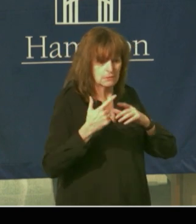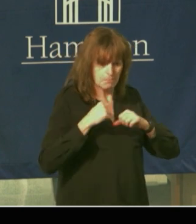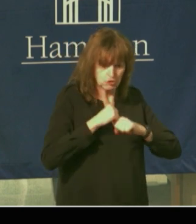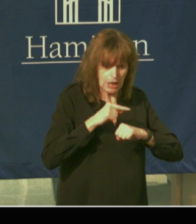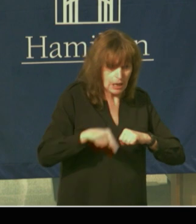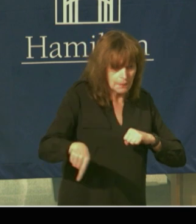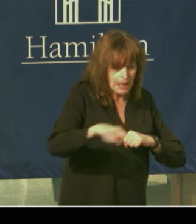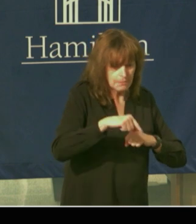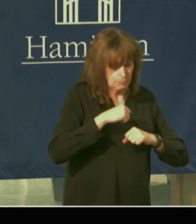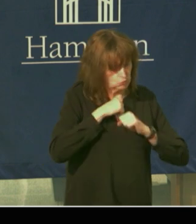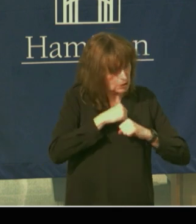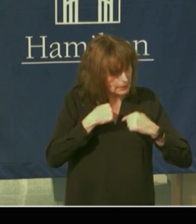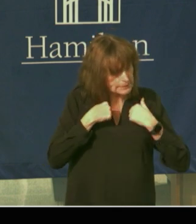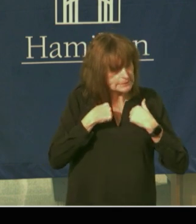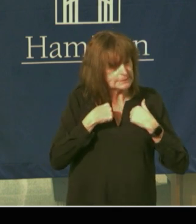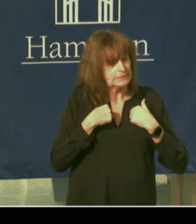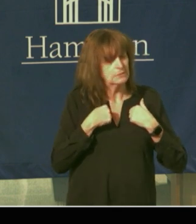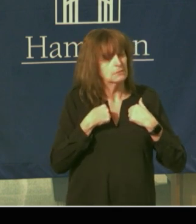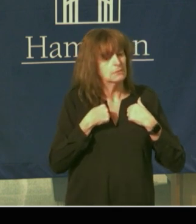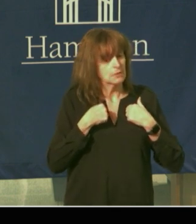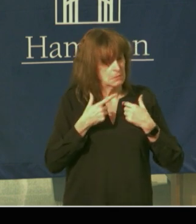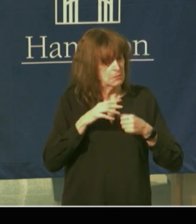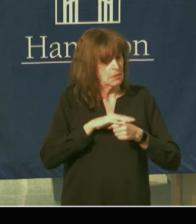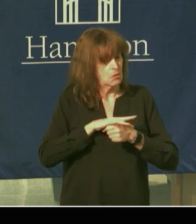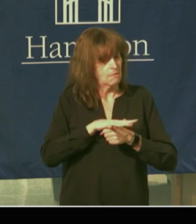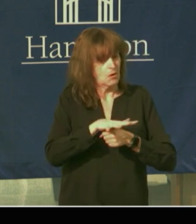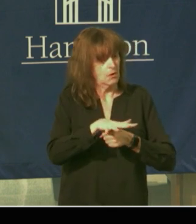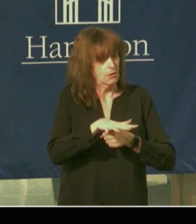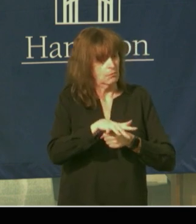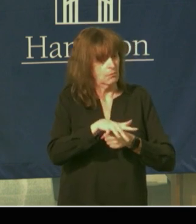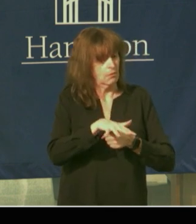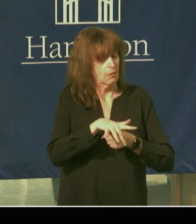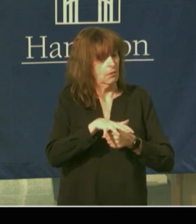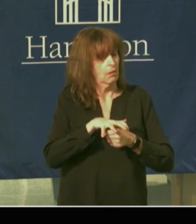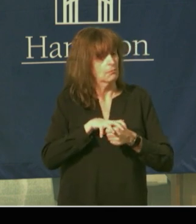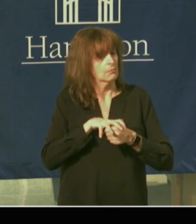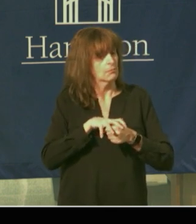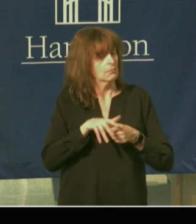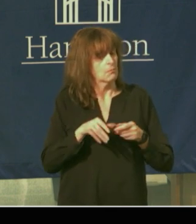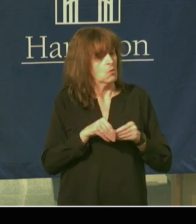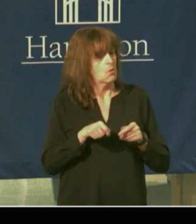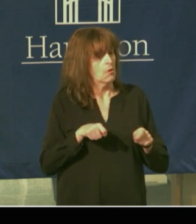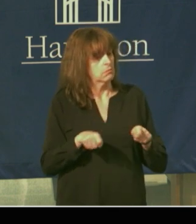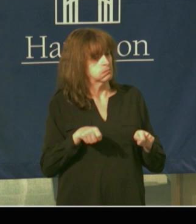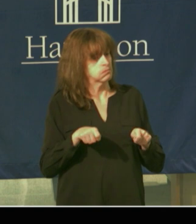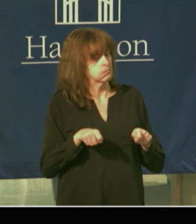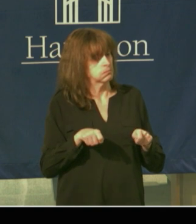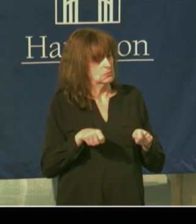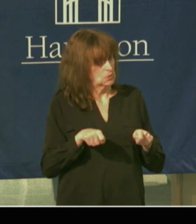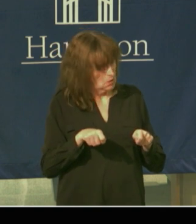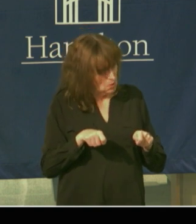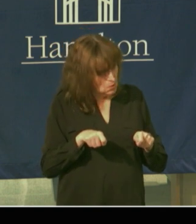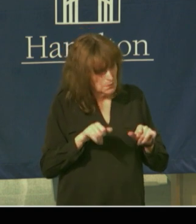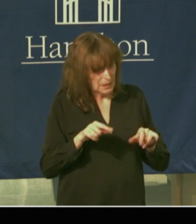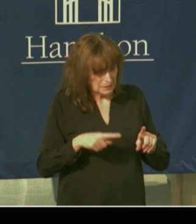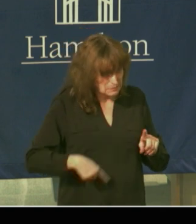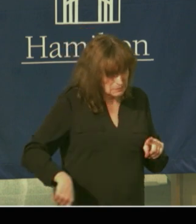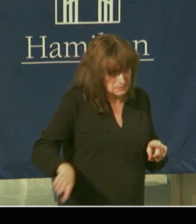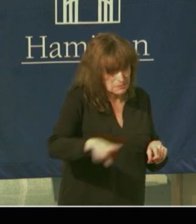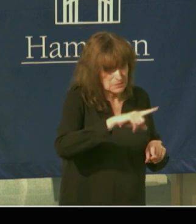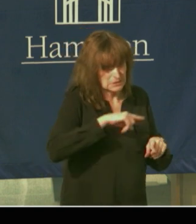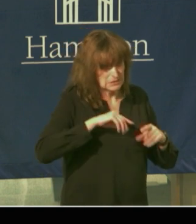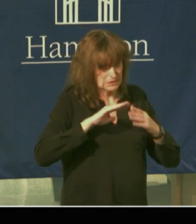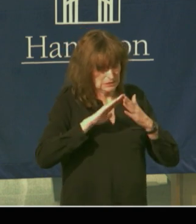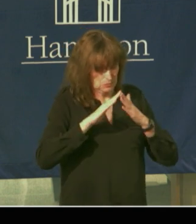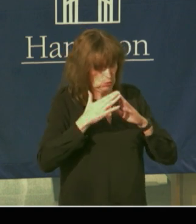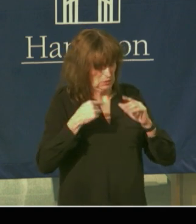rather than later. In the absence of that, it really lies in the hands of the community. We can make all the recommendations in the world. If the community at large